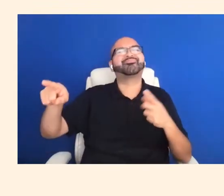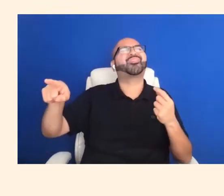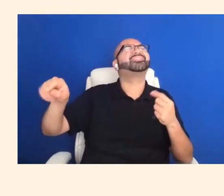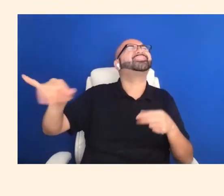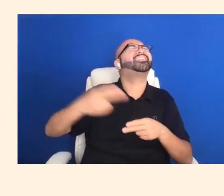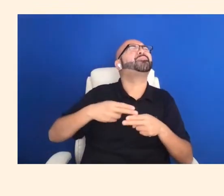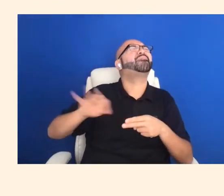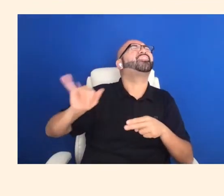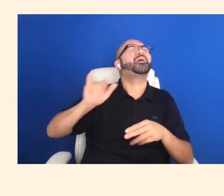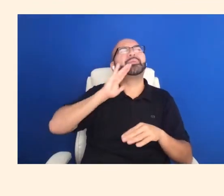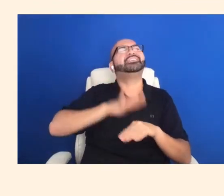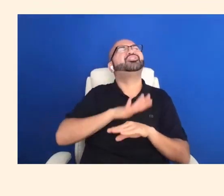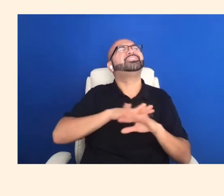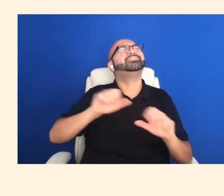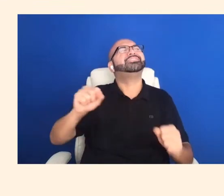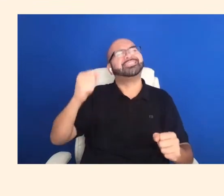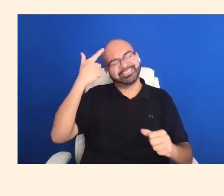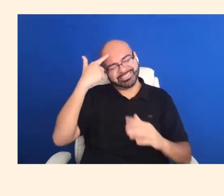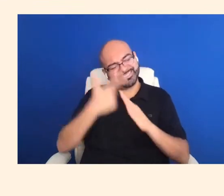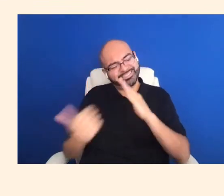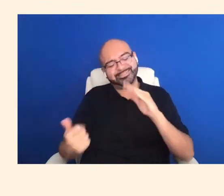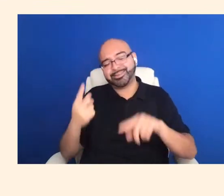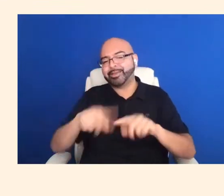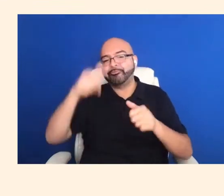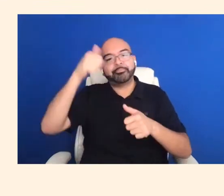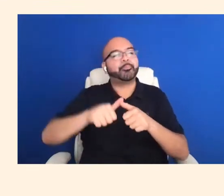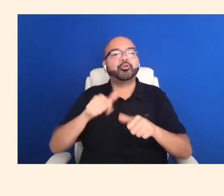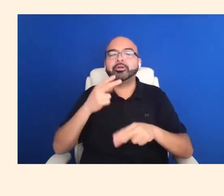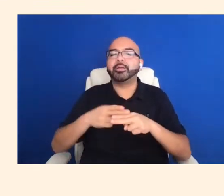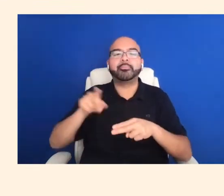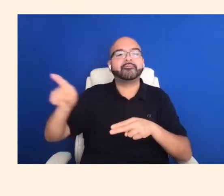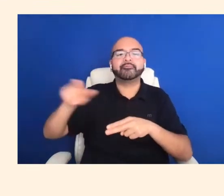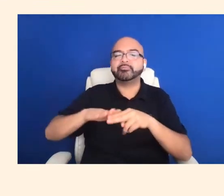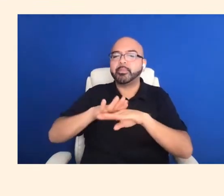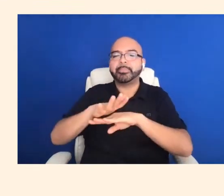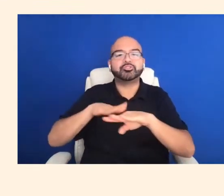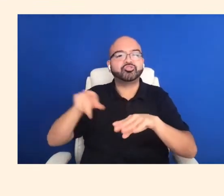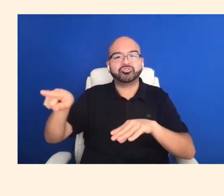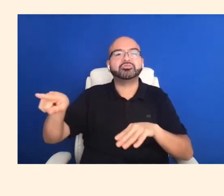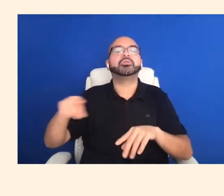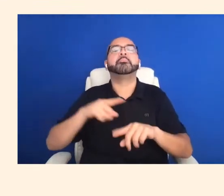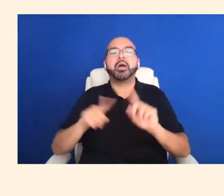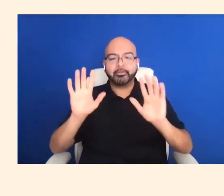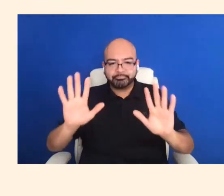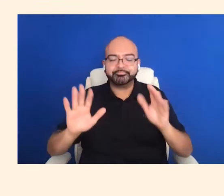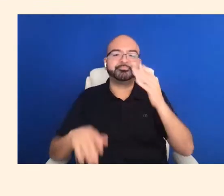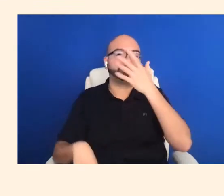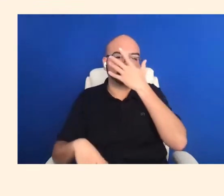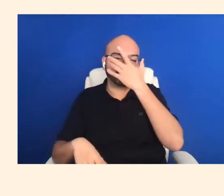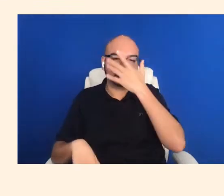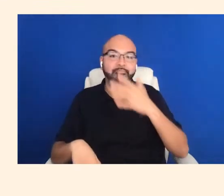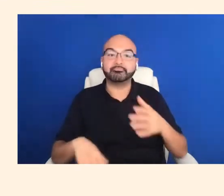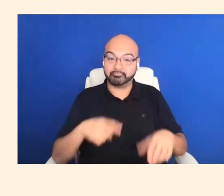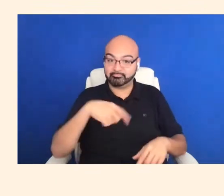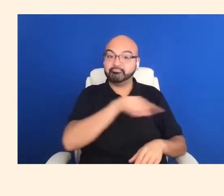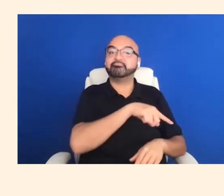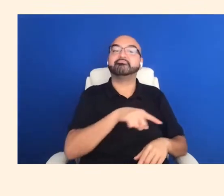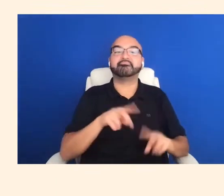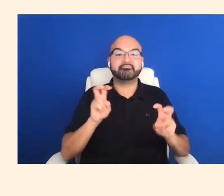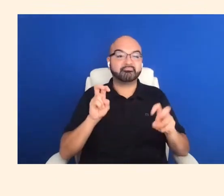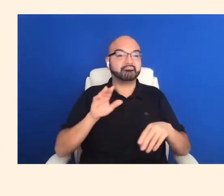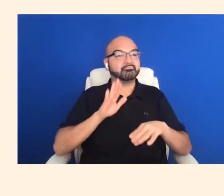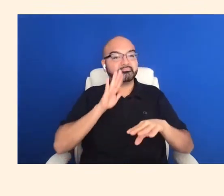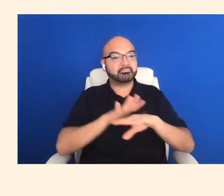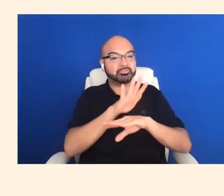beach? I can't remember the name of the beach offhand, but they had a beach day.